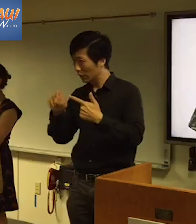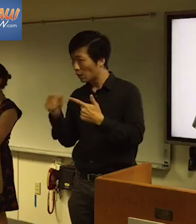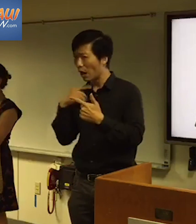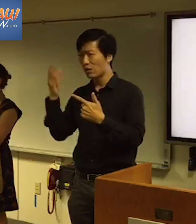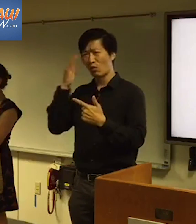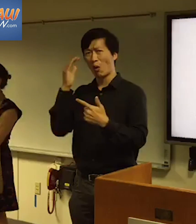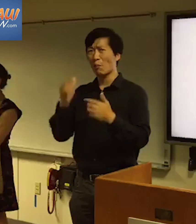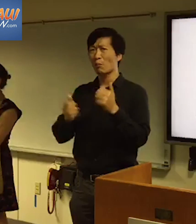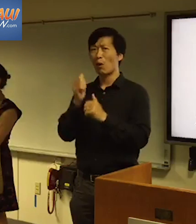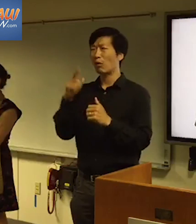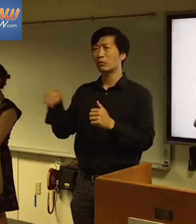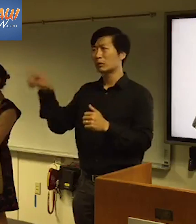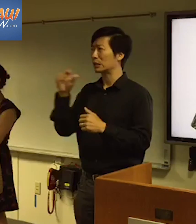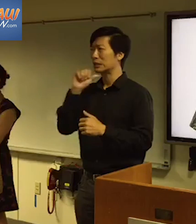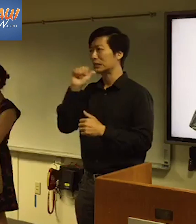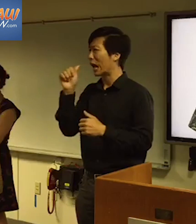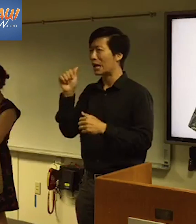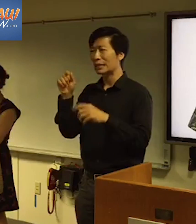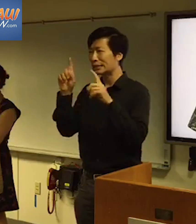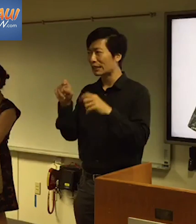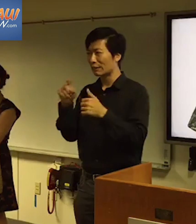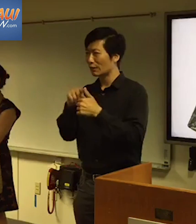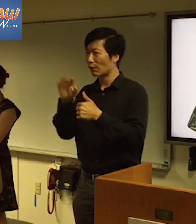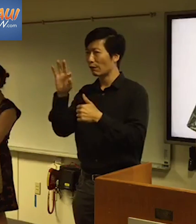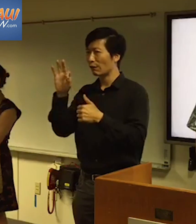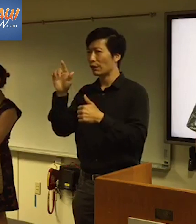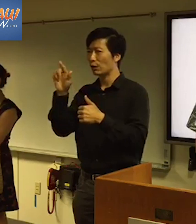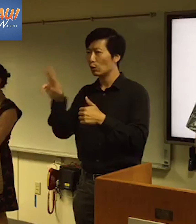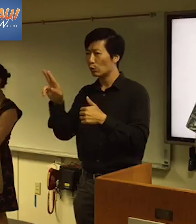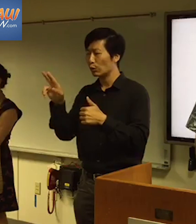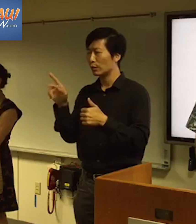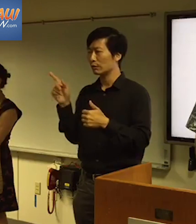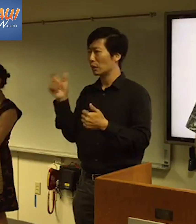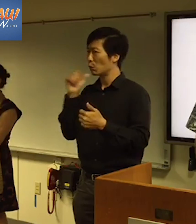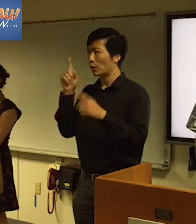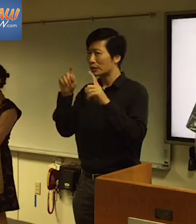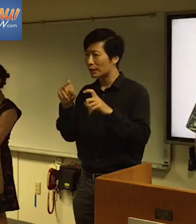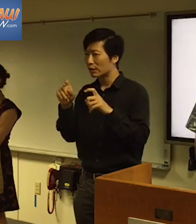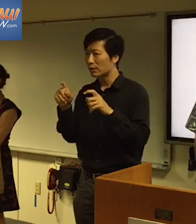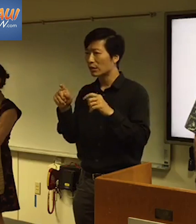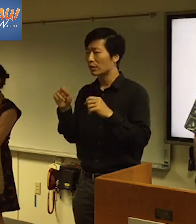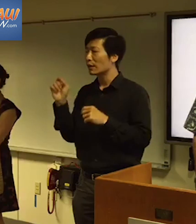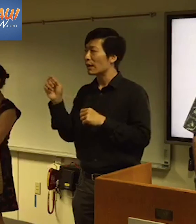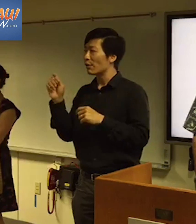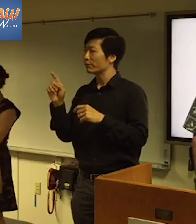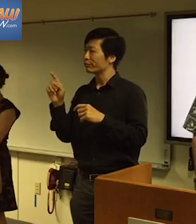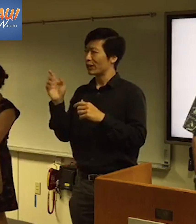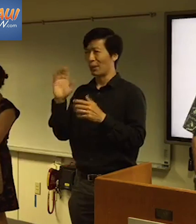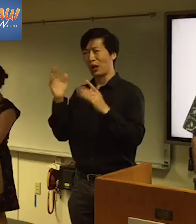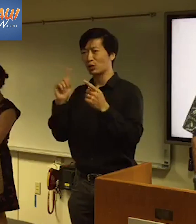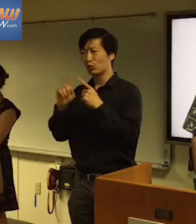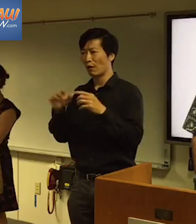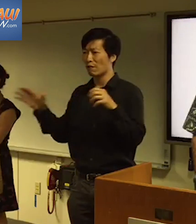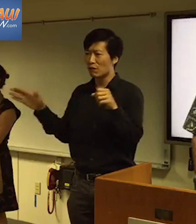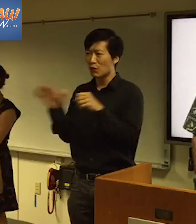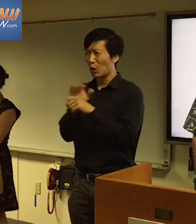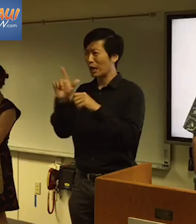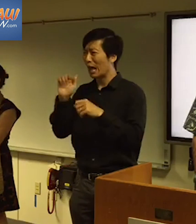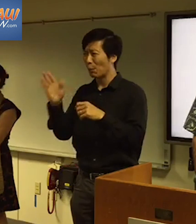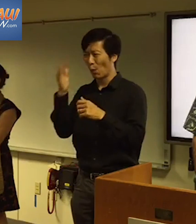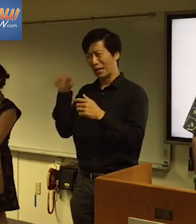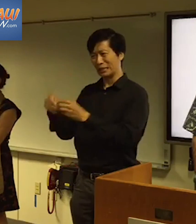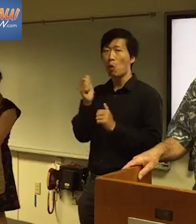So certainly we'll be developing those plans and rolling it out at a later time. So when do you think you can do broader community testing?